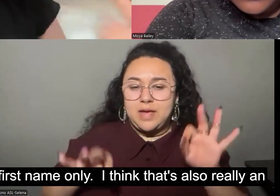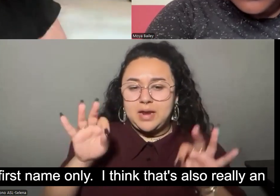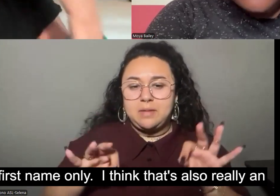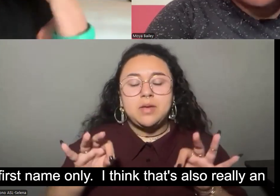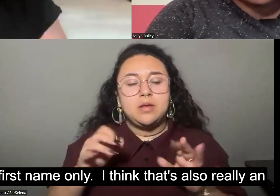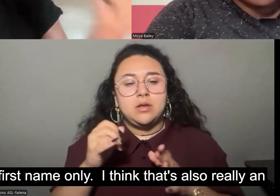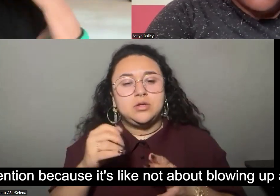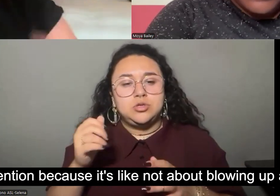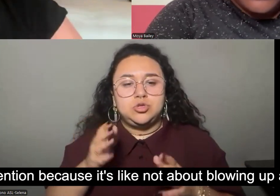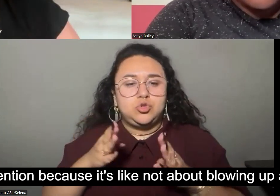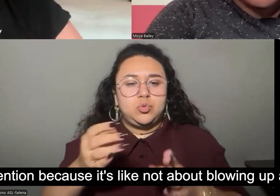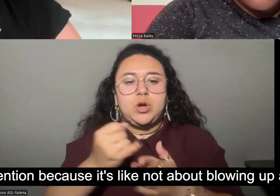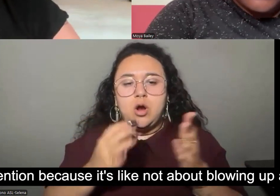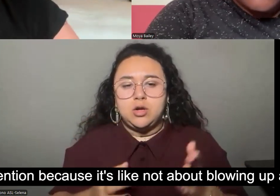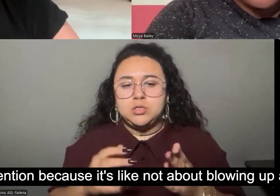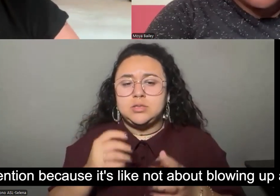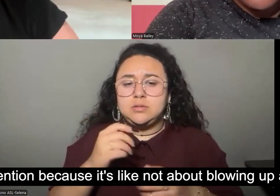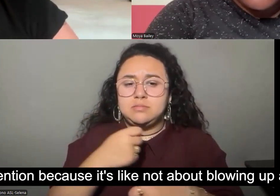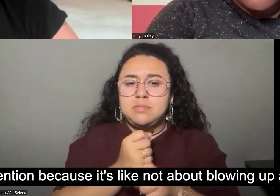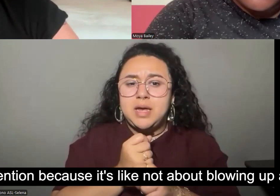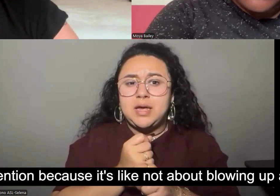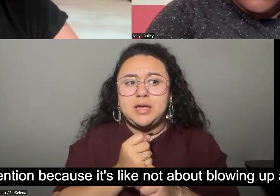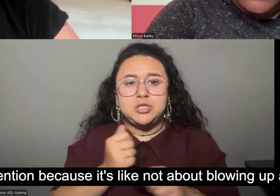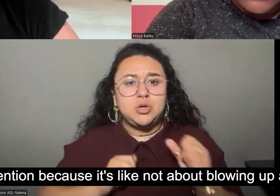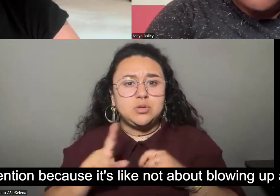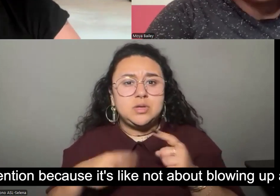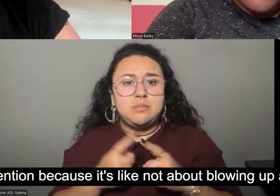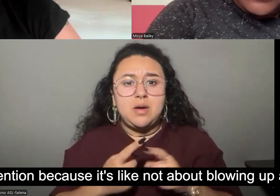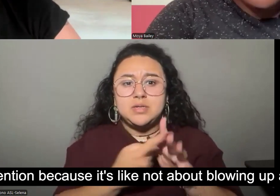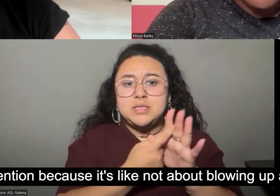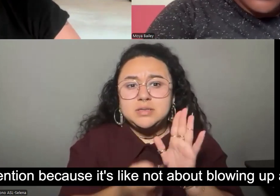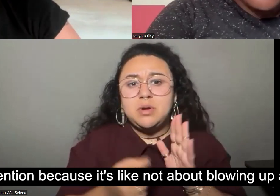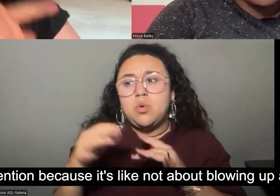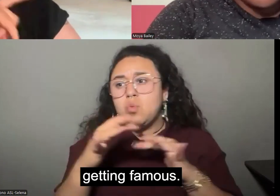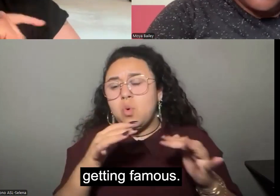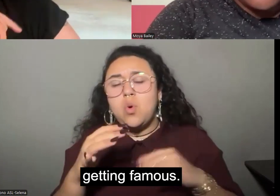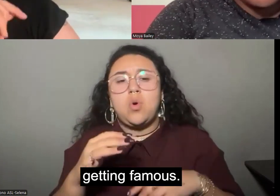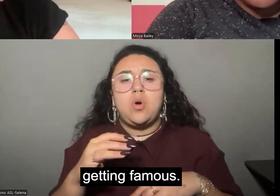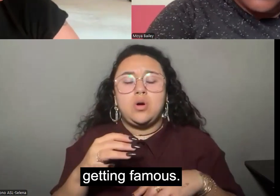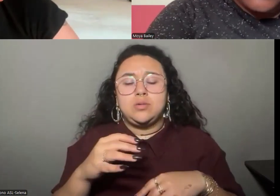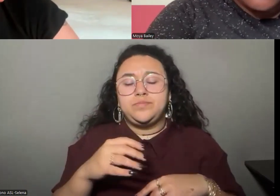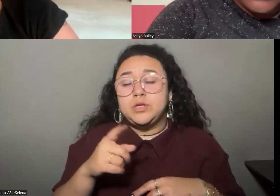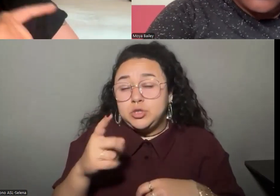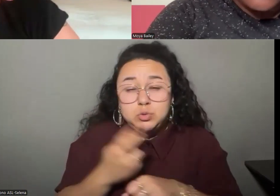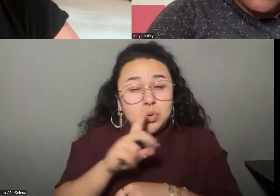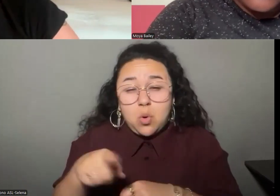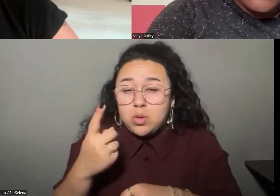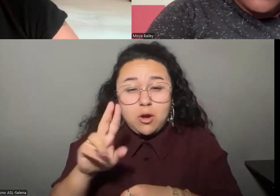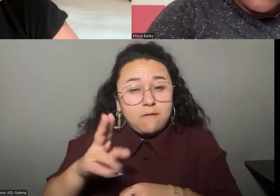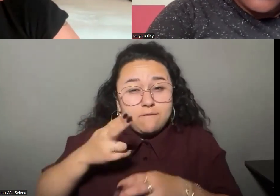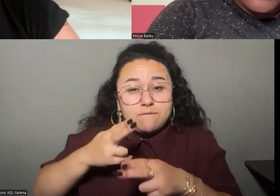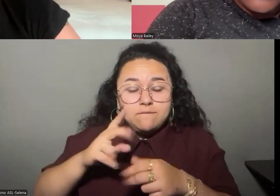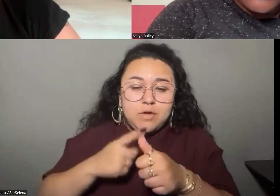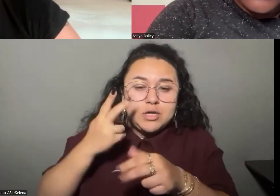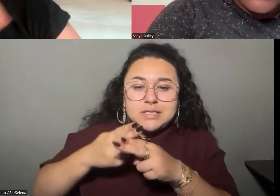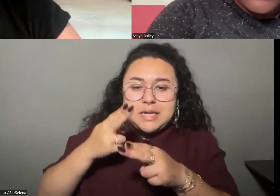disappearances, the war, feminism, domestic violence. She used her first name only. And I think that's also really, it's an intervention because it's